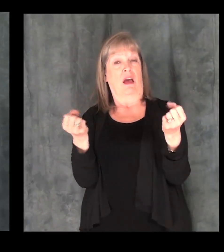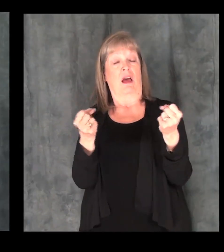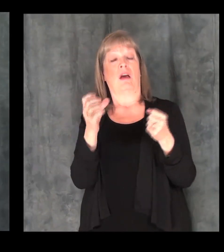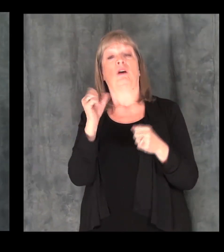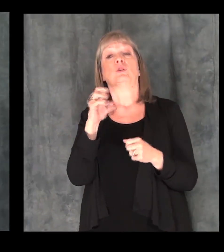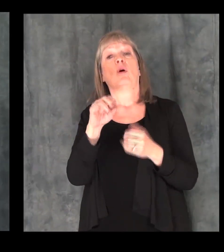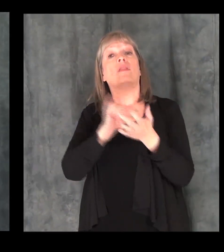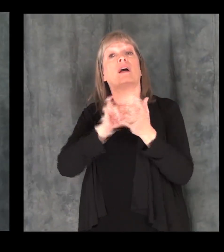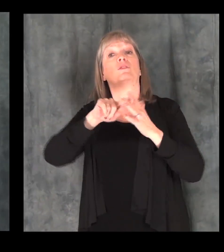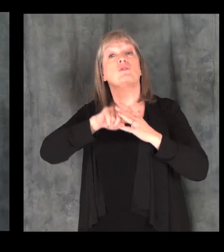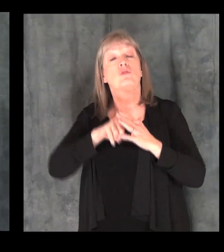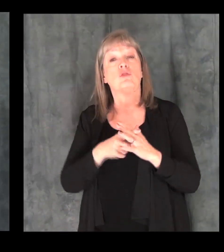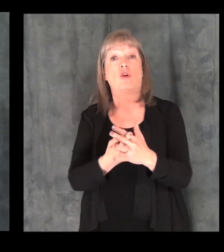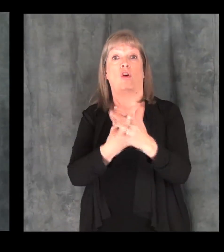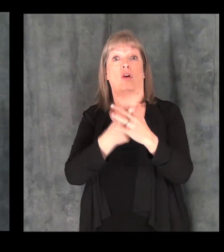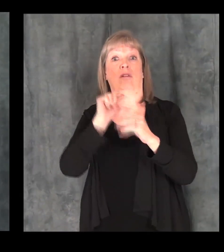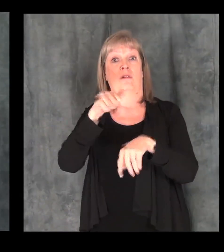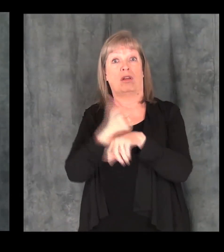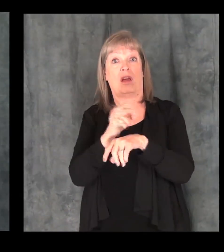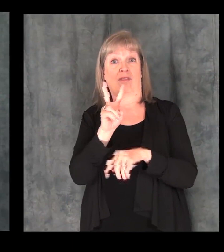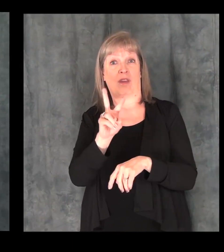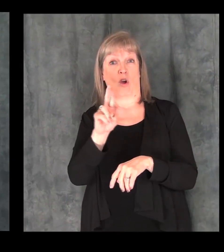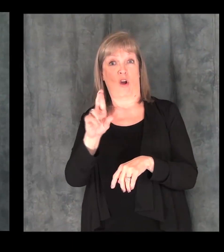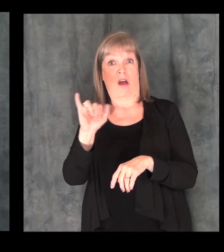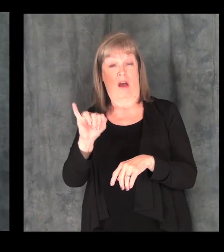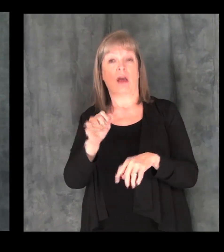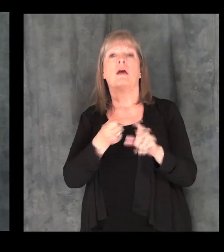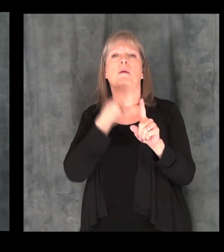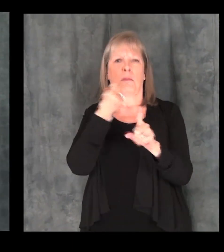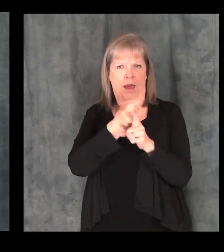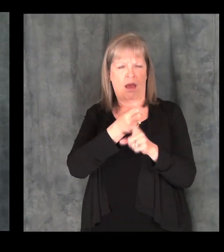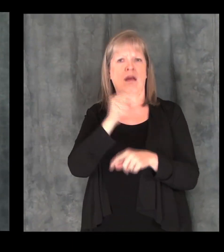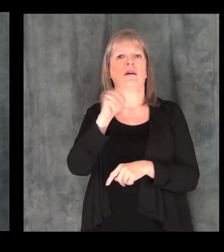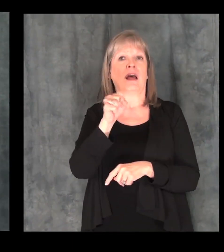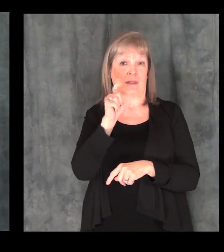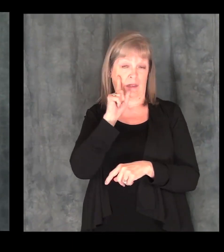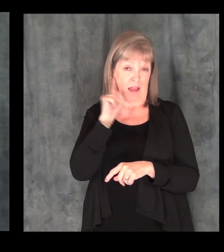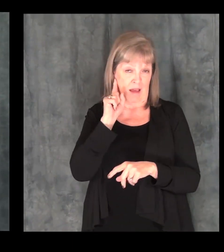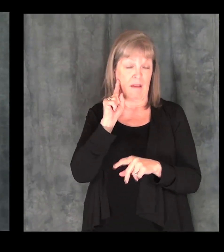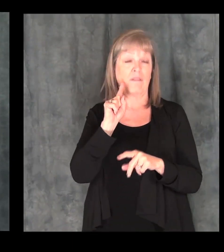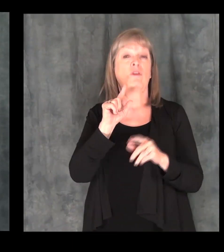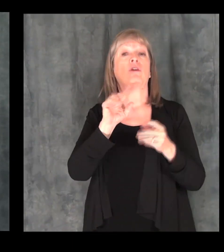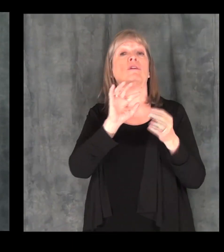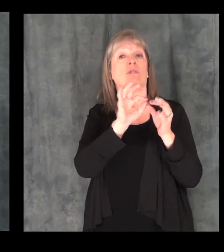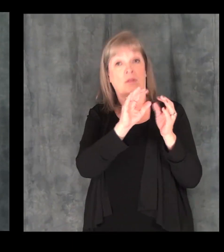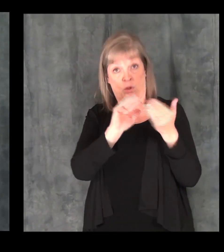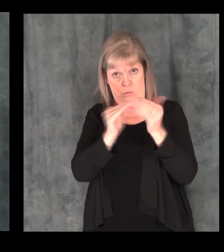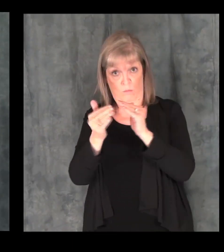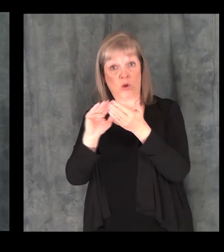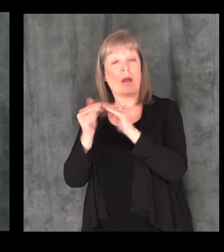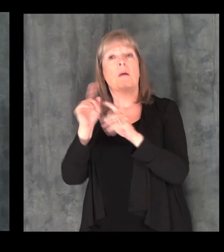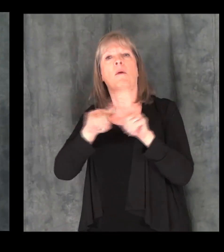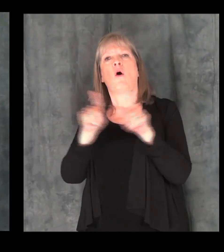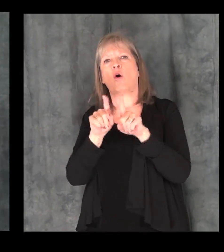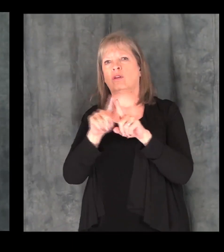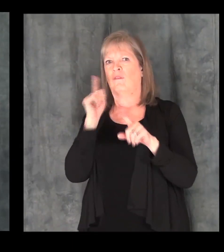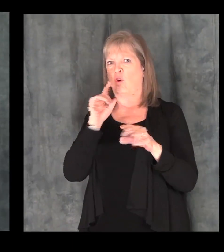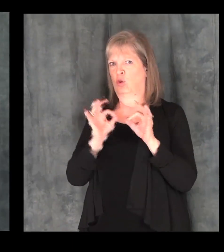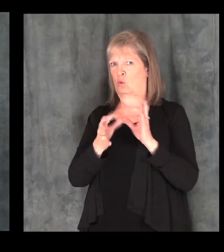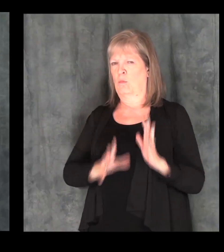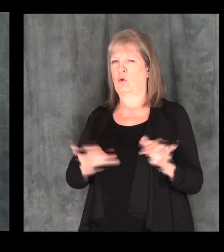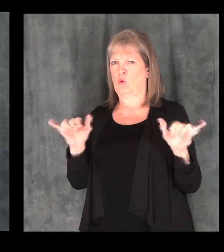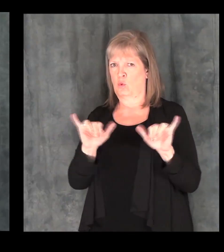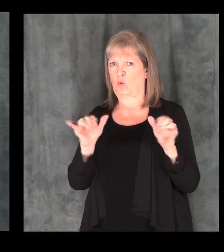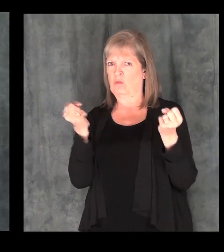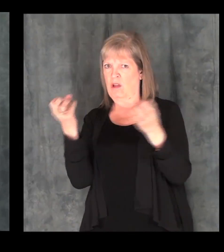development of video remote interpreting has had an impact not only on the deaf community but also on us as sign language interpreters as well. There hasn't been